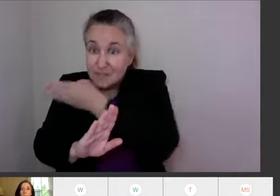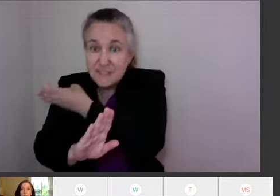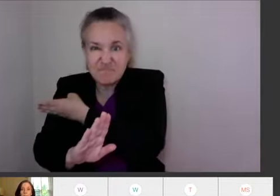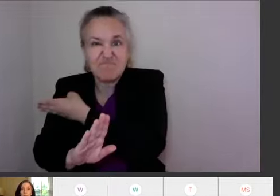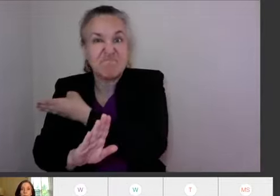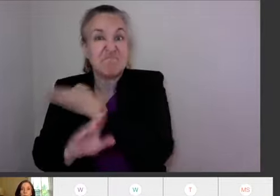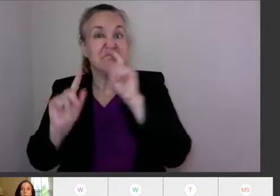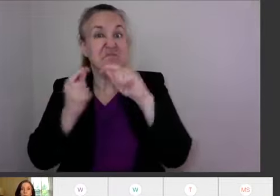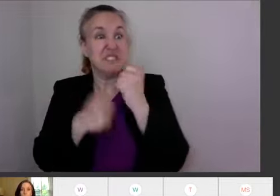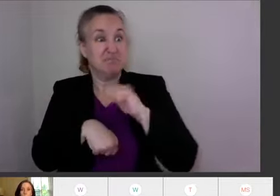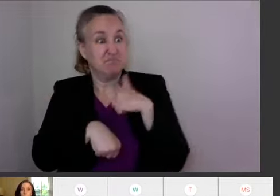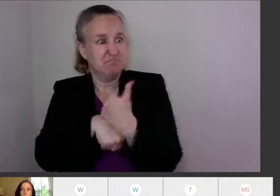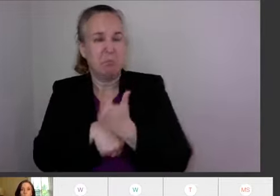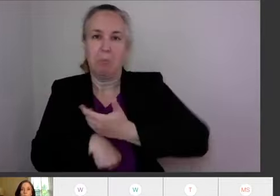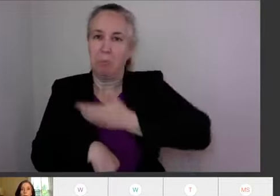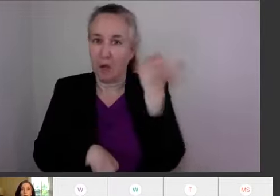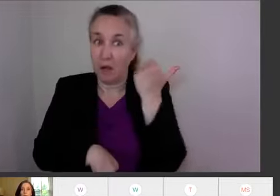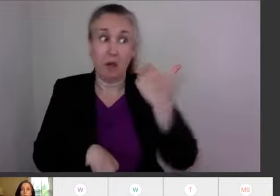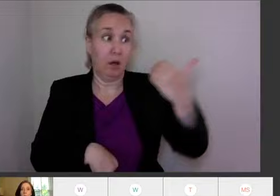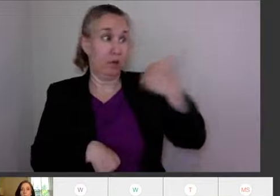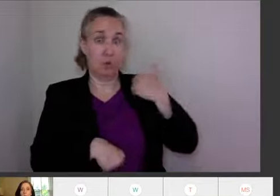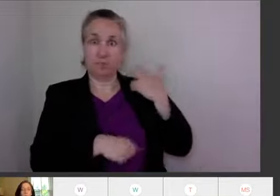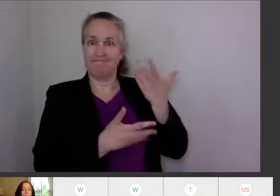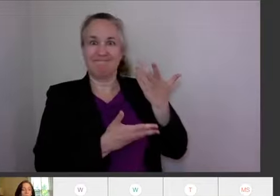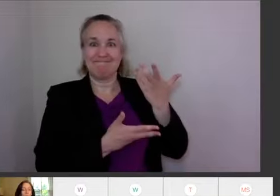than we did 16 weeks ago.